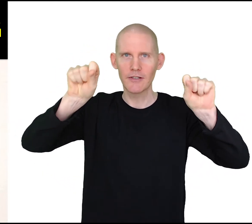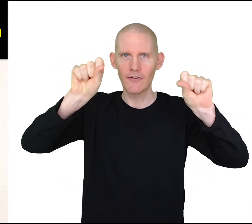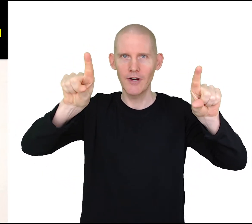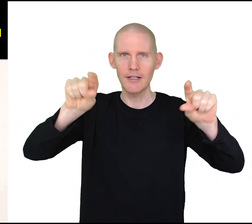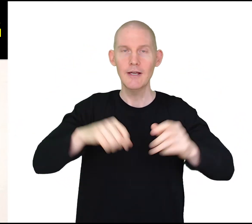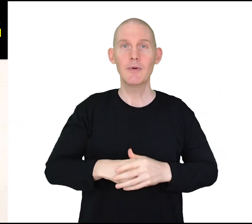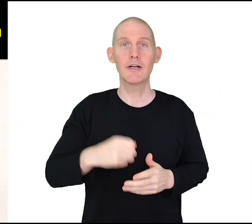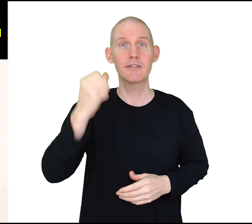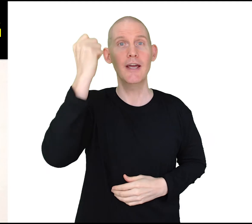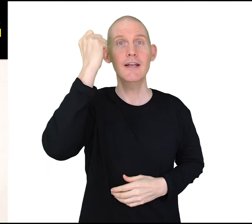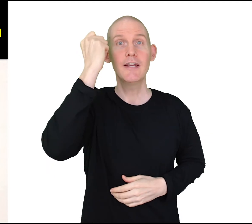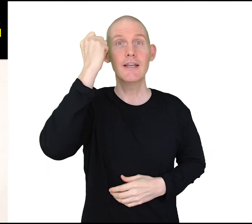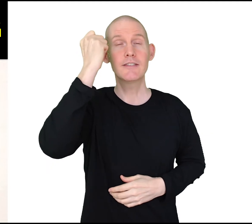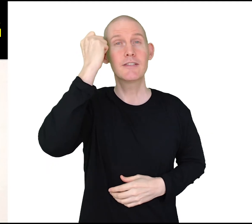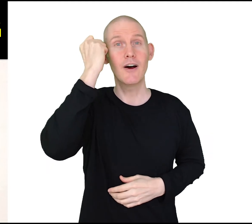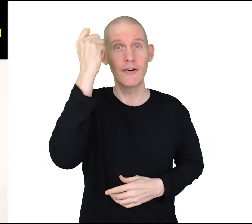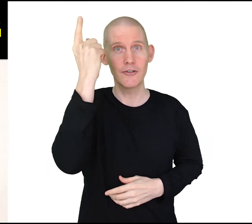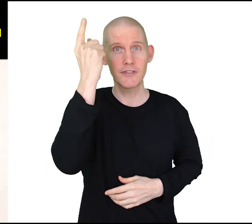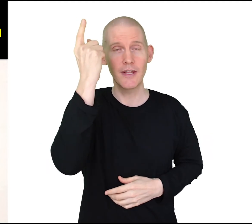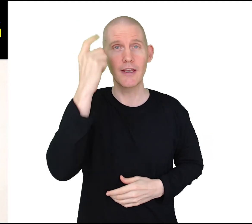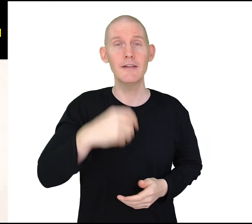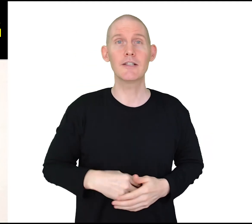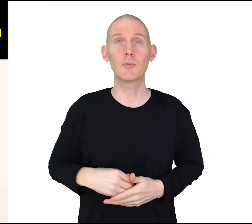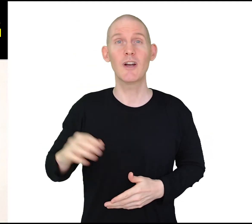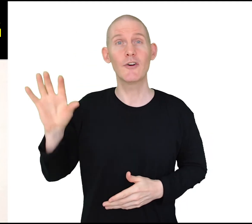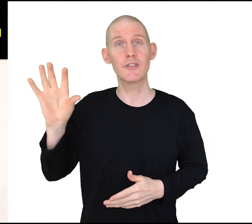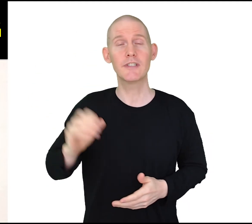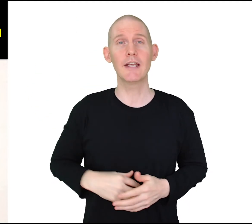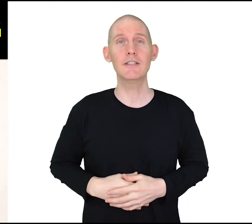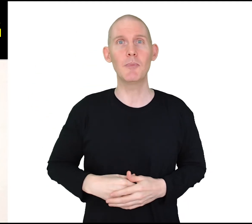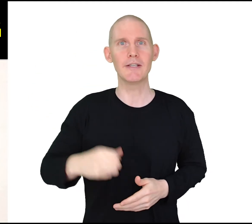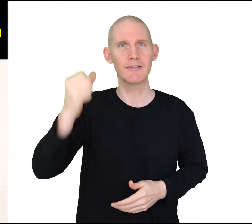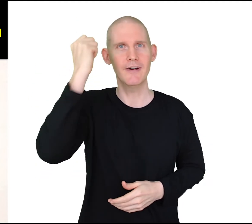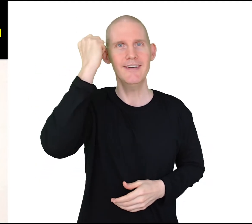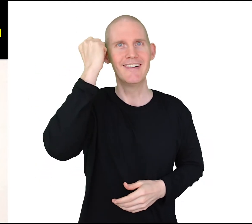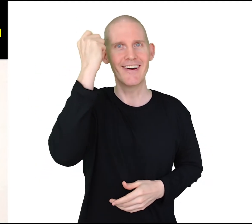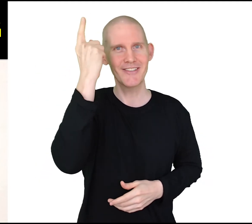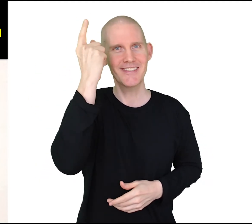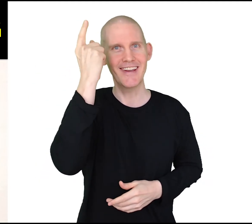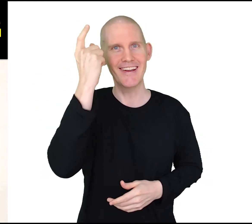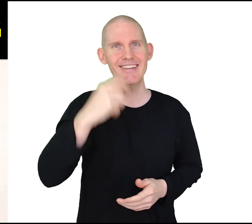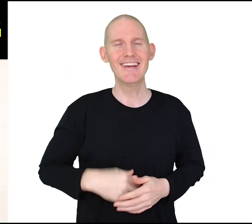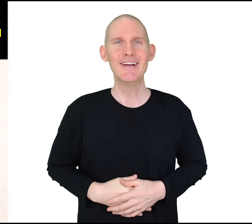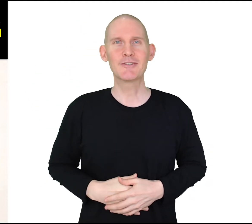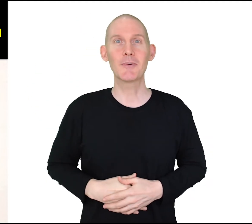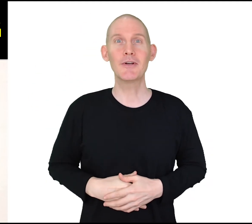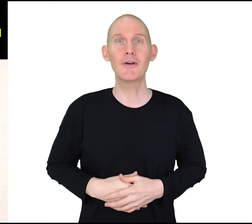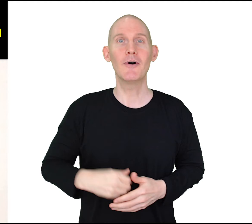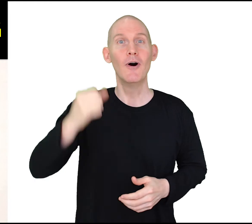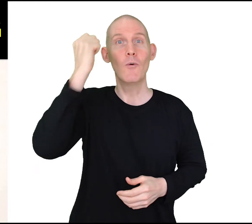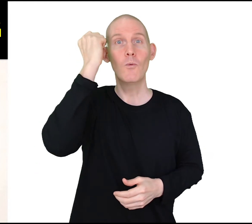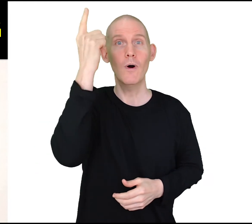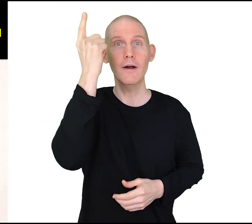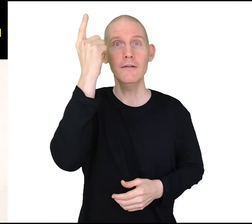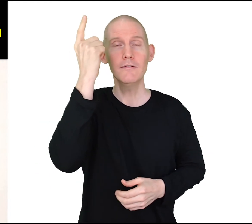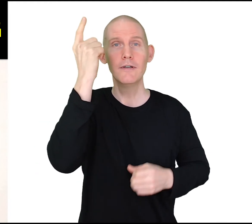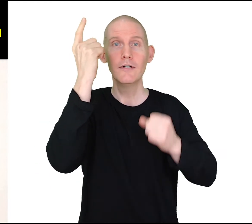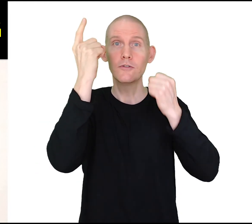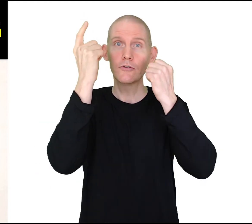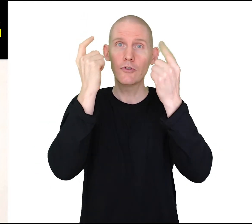right? Because that is understand. That's what understanding is based on, understand. So we're going to go 1,